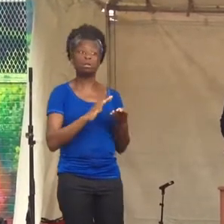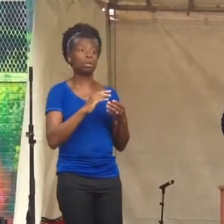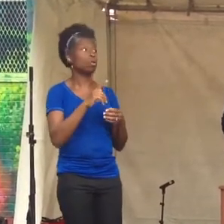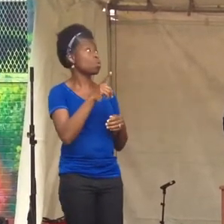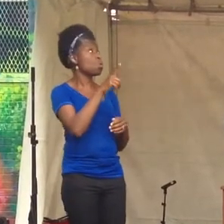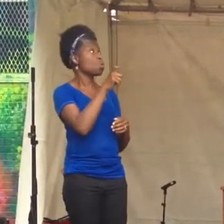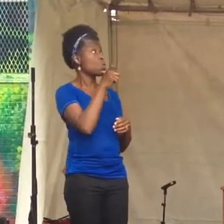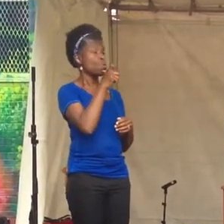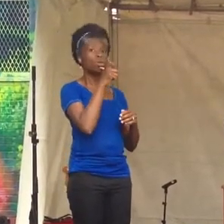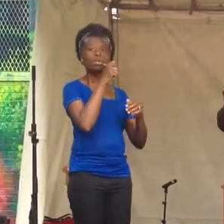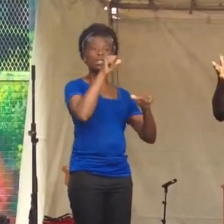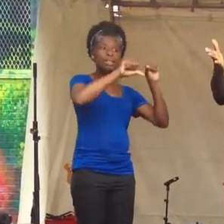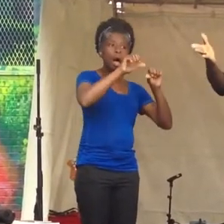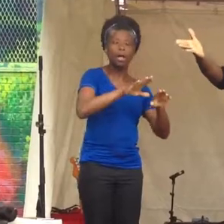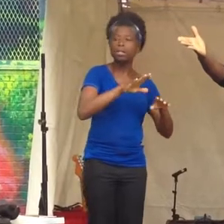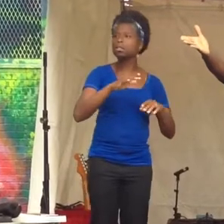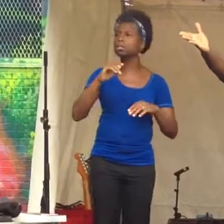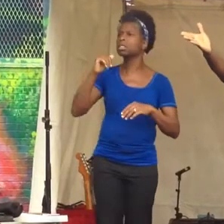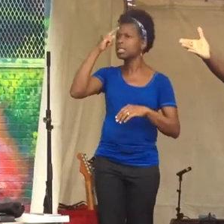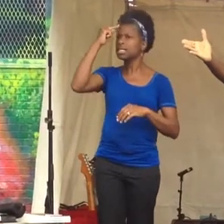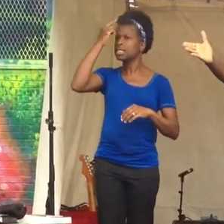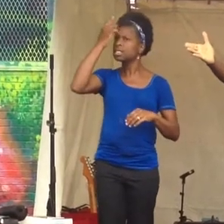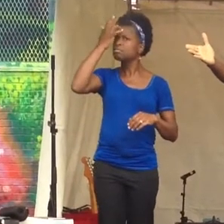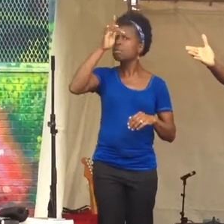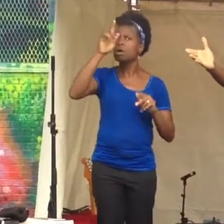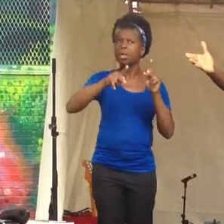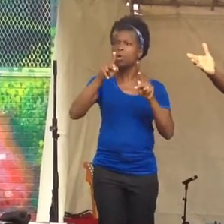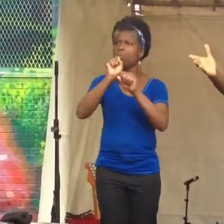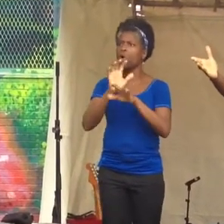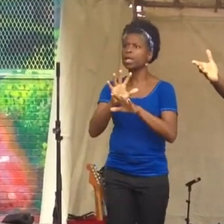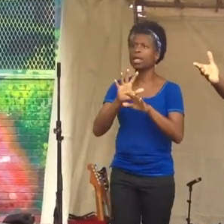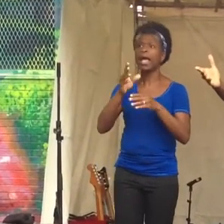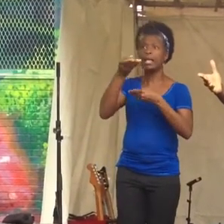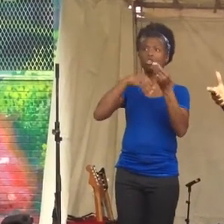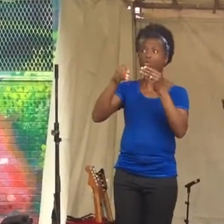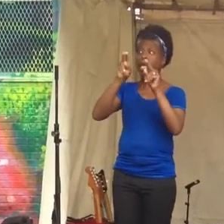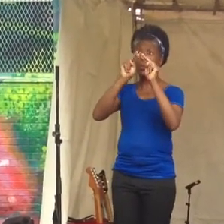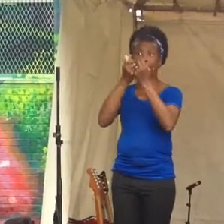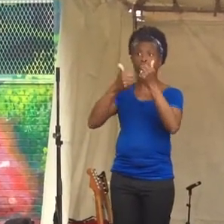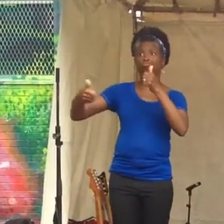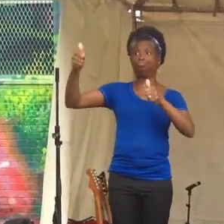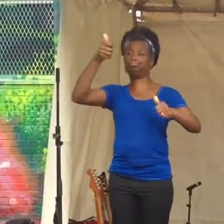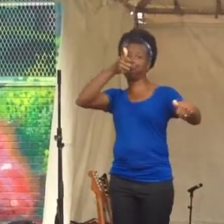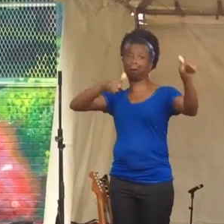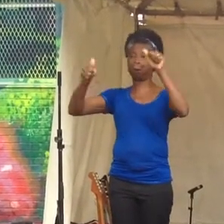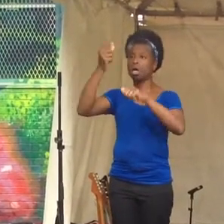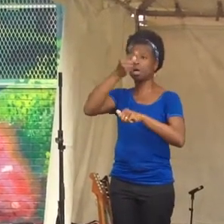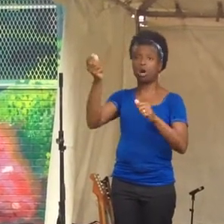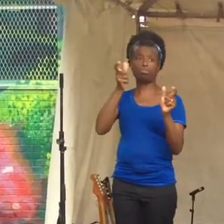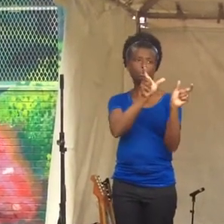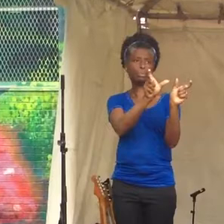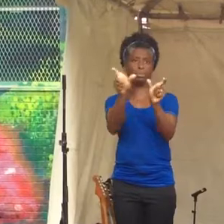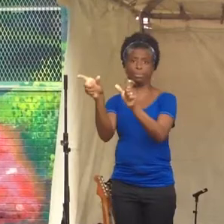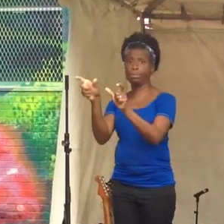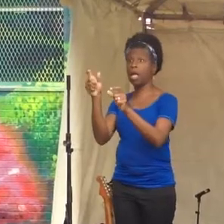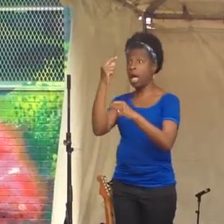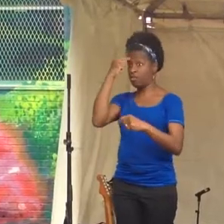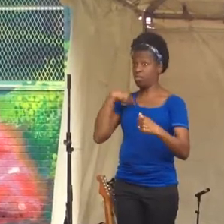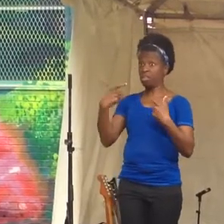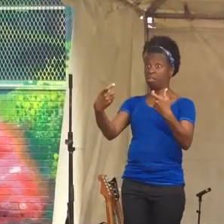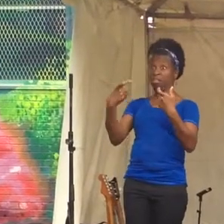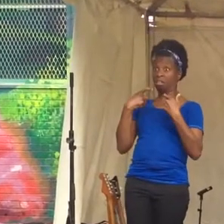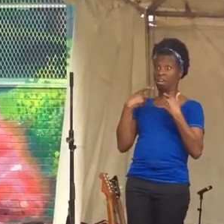scientists, intellectuals, workers, and trade union leaders too. And as for me, why do they